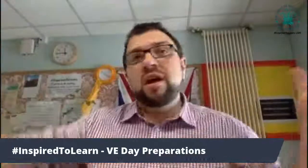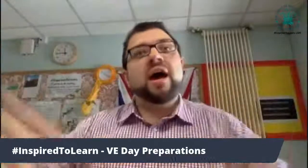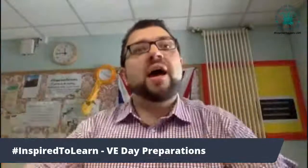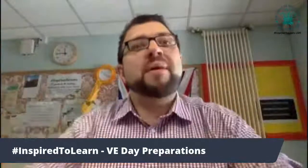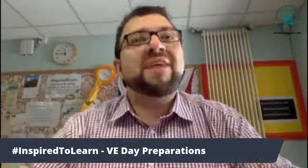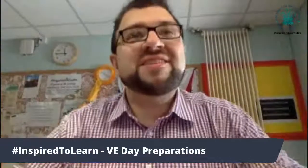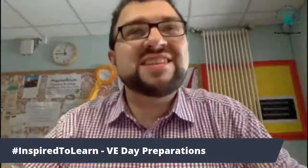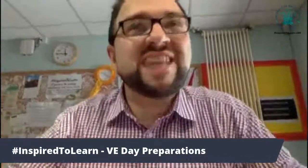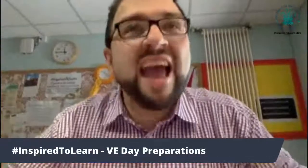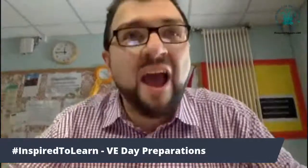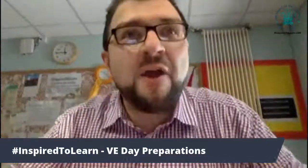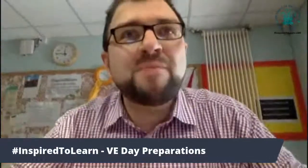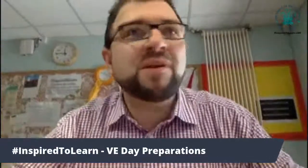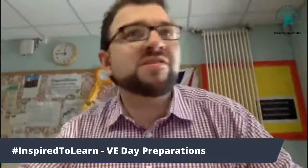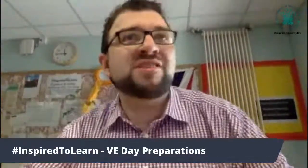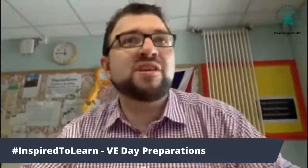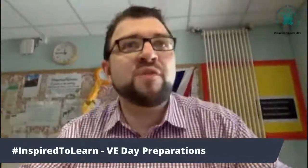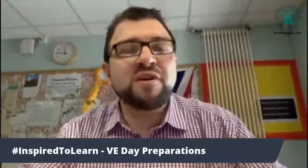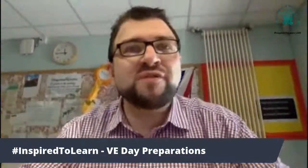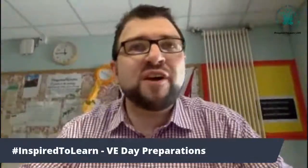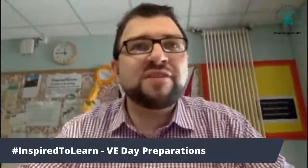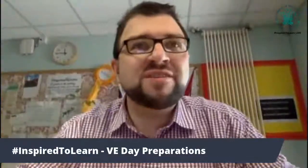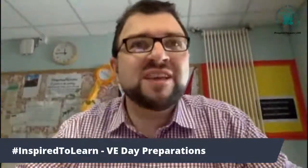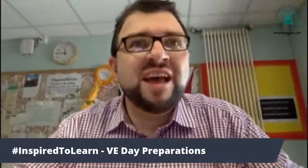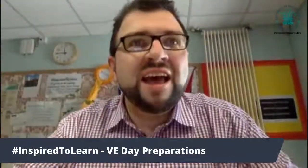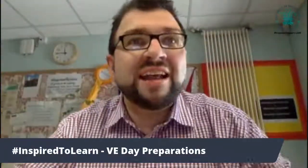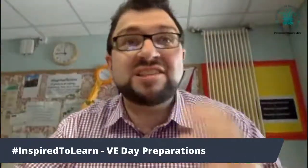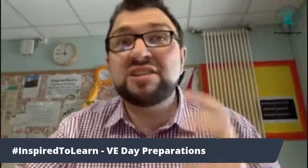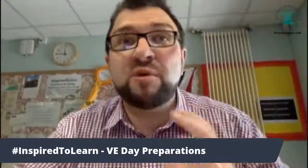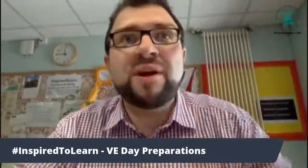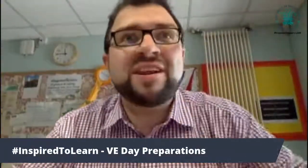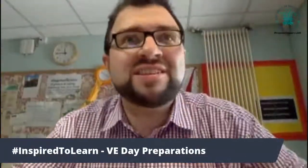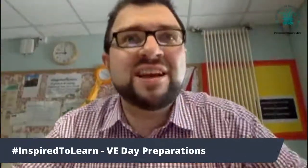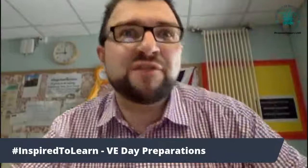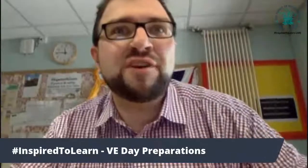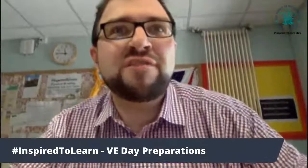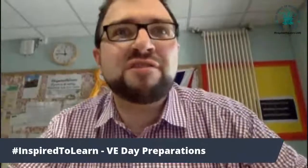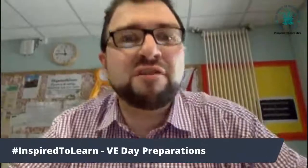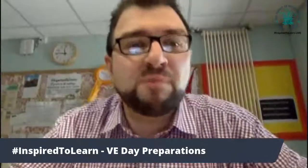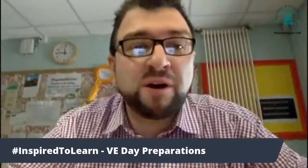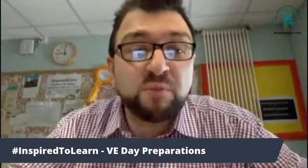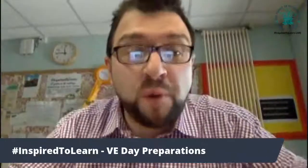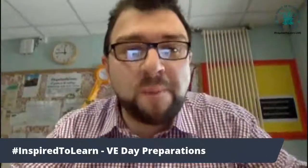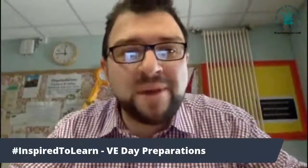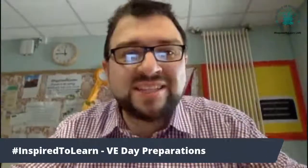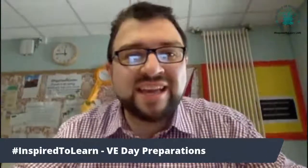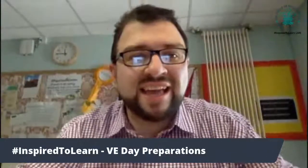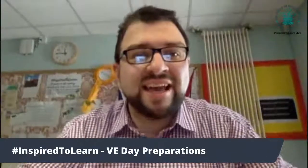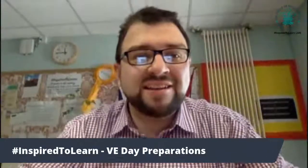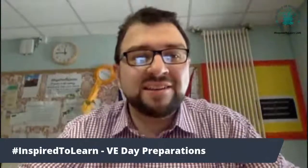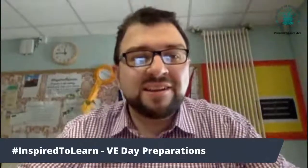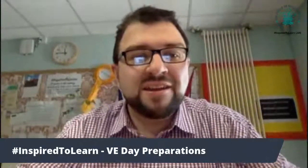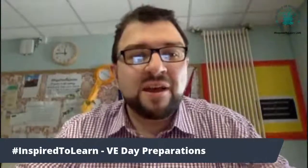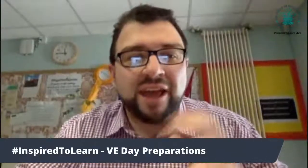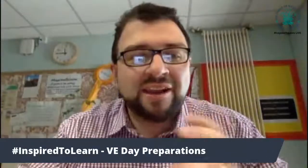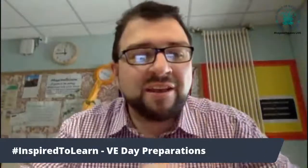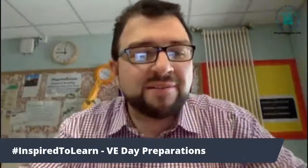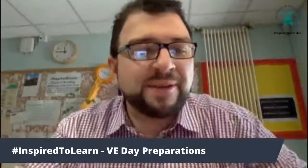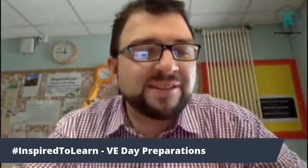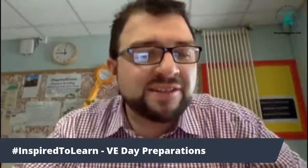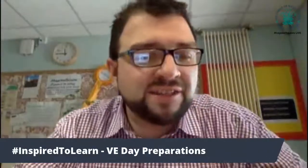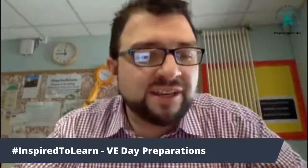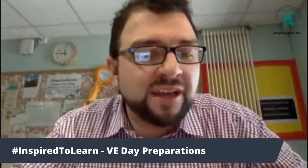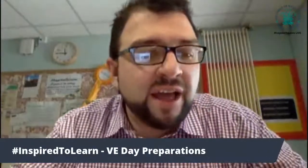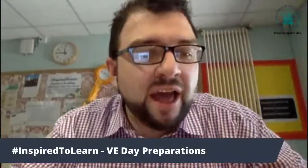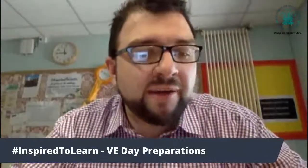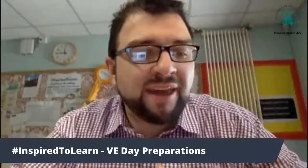all having to stay at home because of the coronavirus. And actually the Queen herself used those words, "We'll meet again," in her